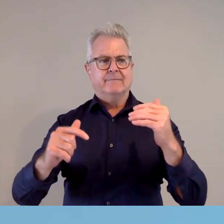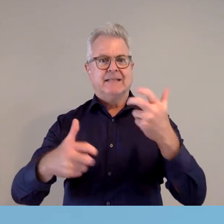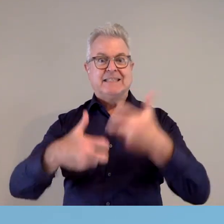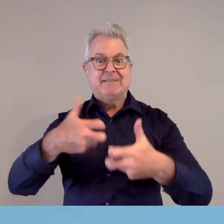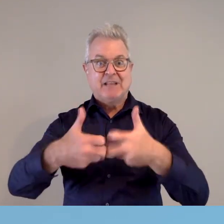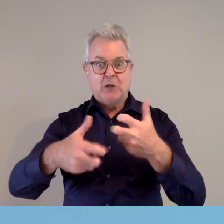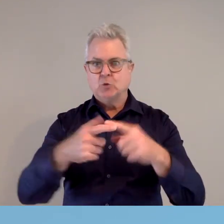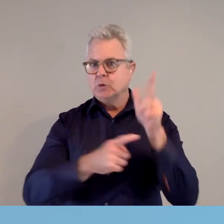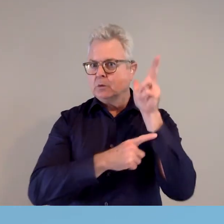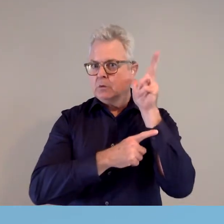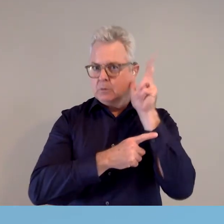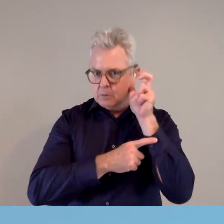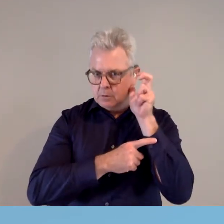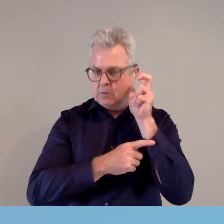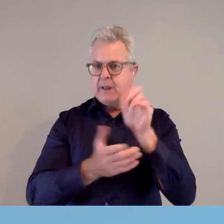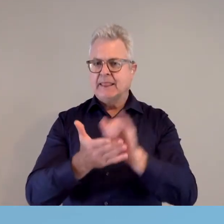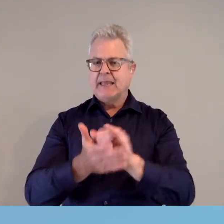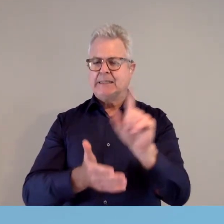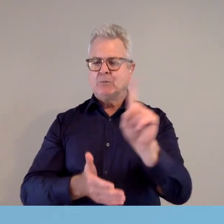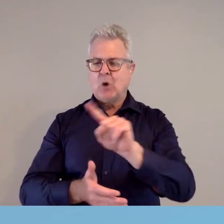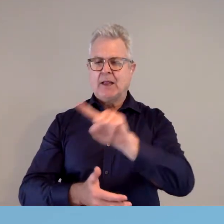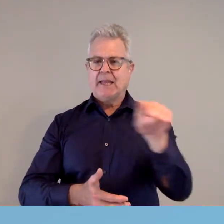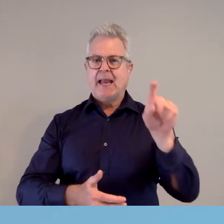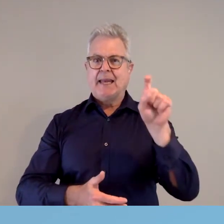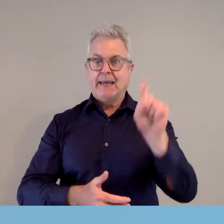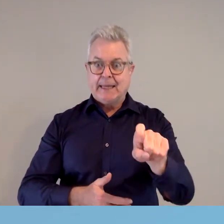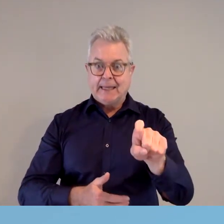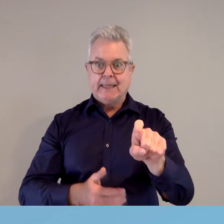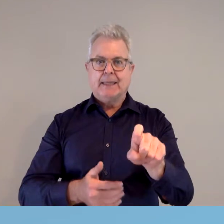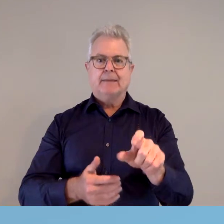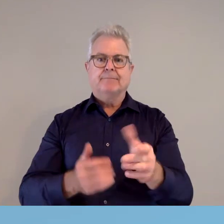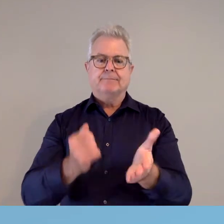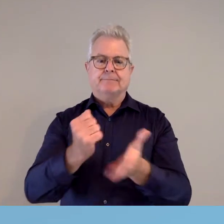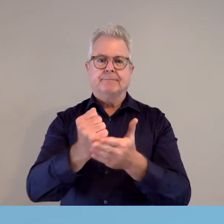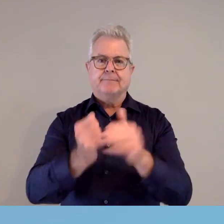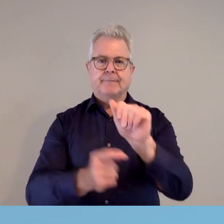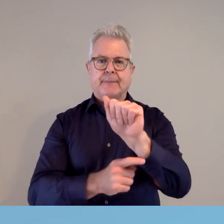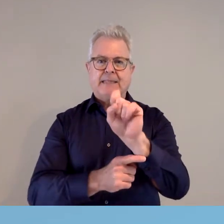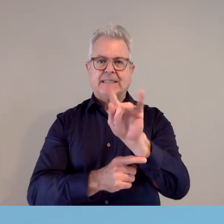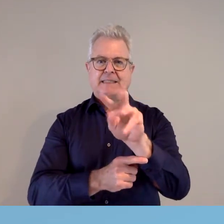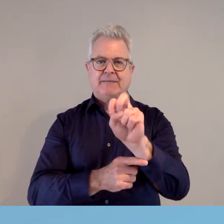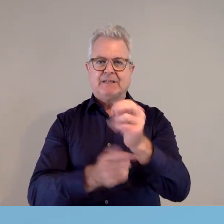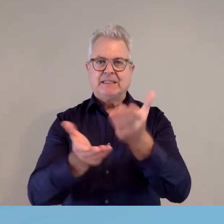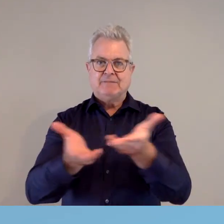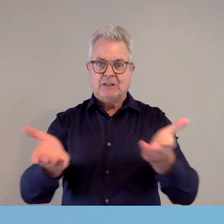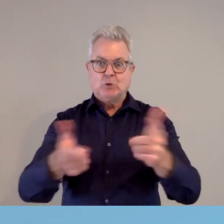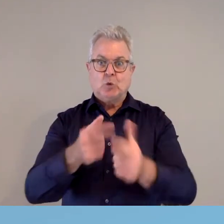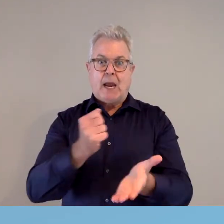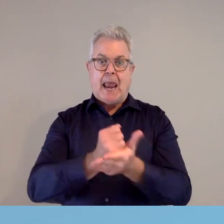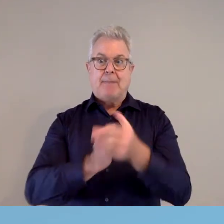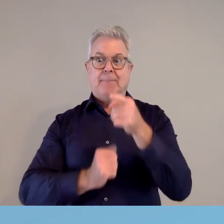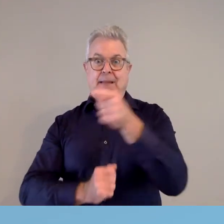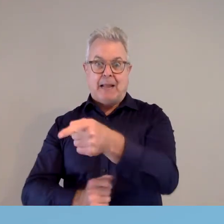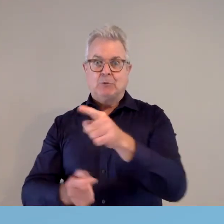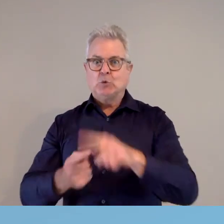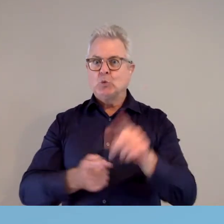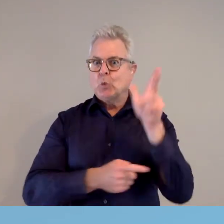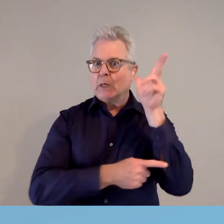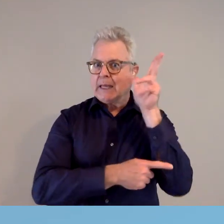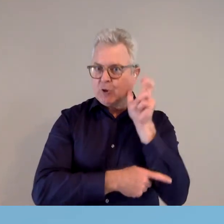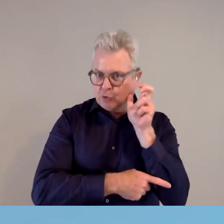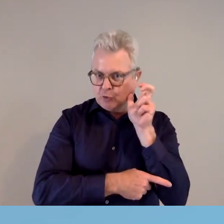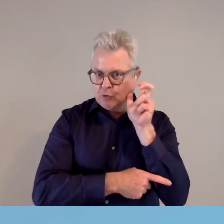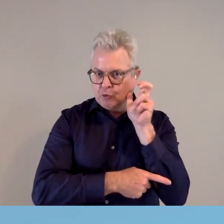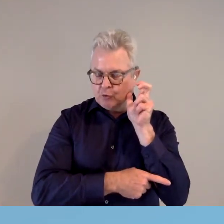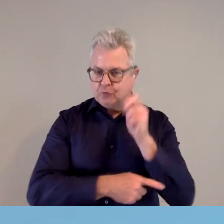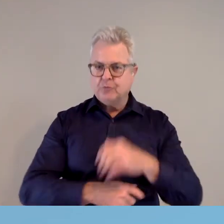have difficulty hearing, and that is where they will need an assistive device to help them to hear.